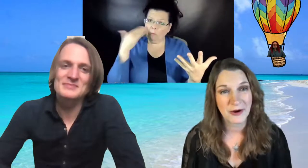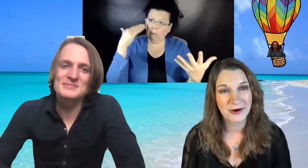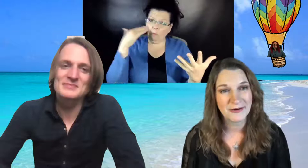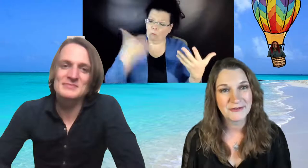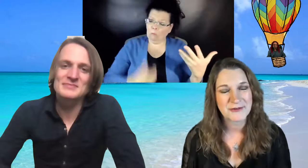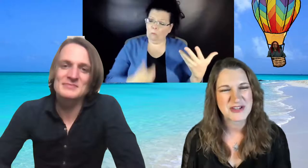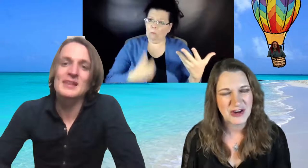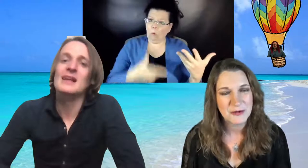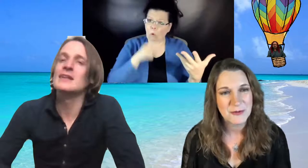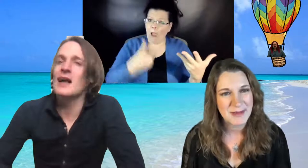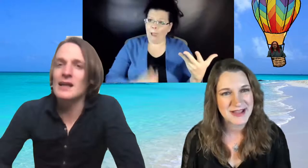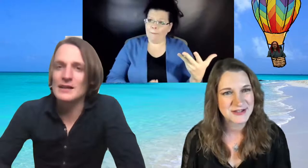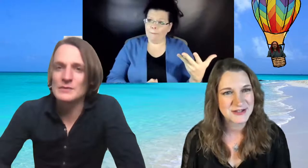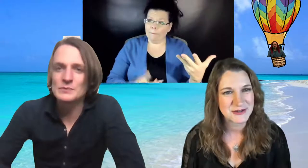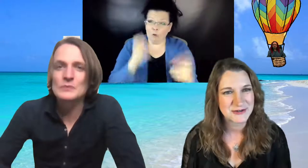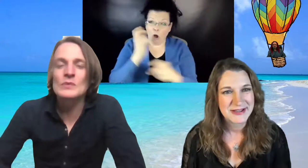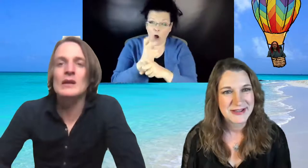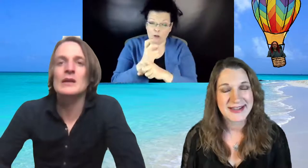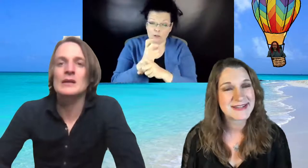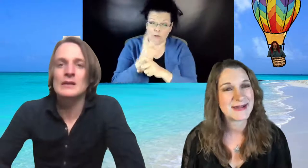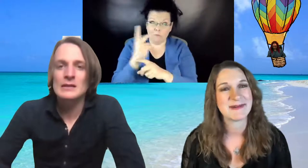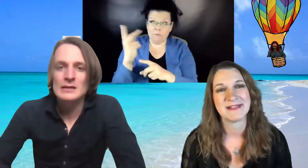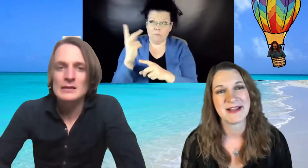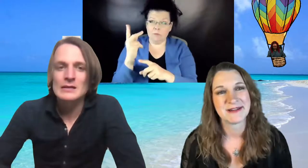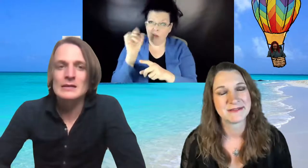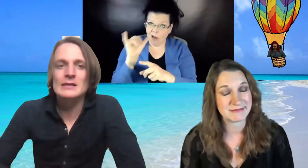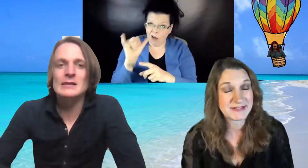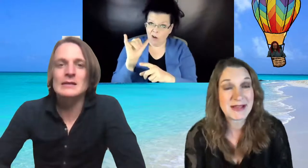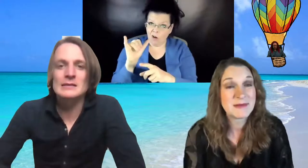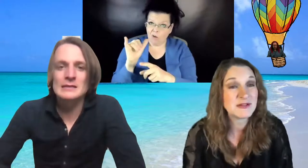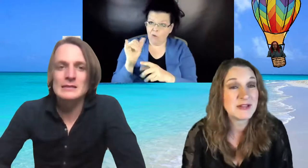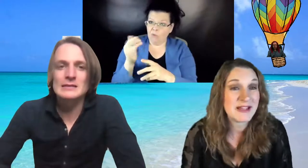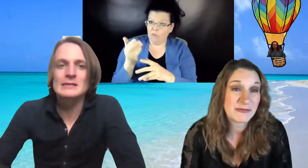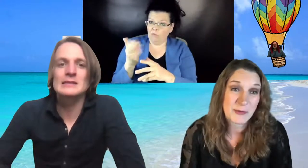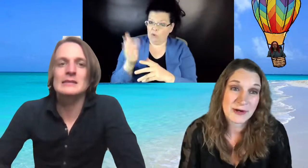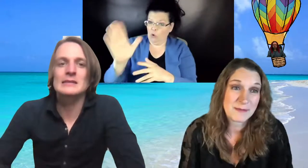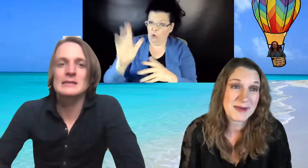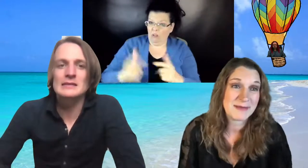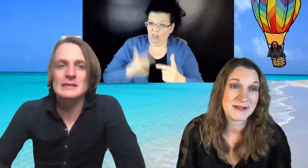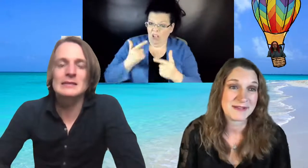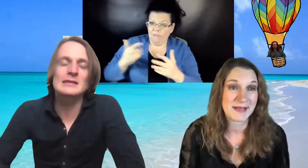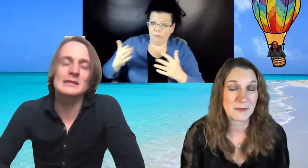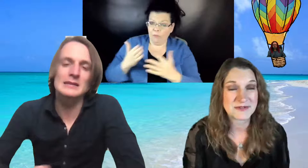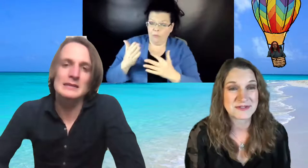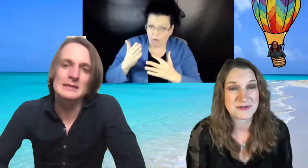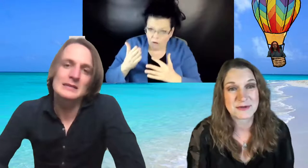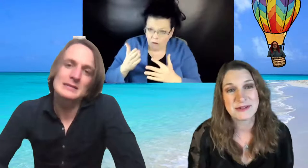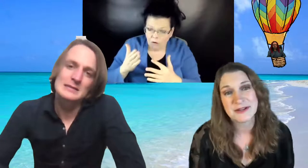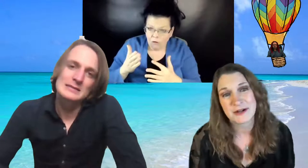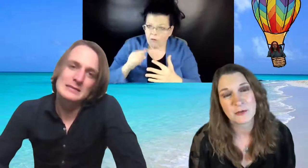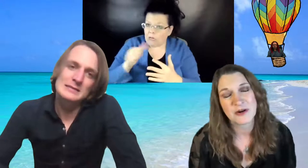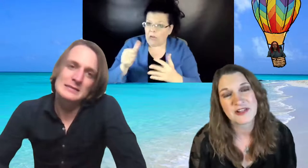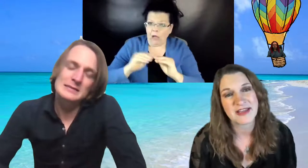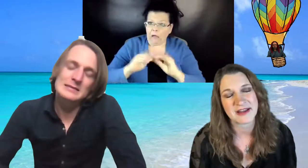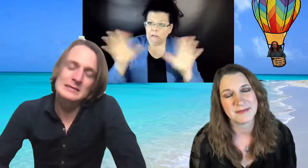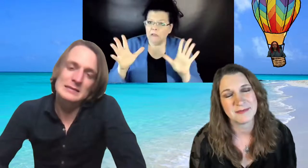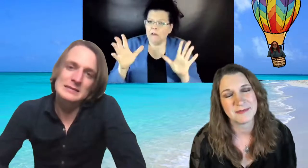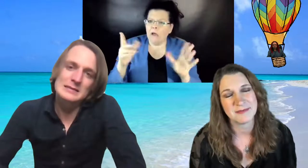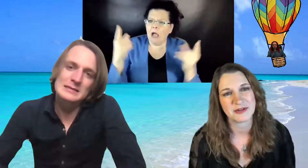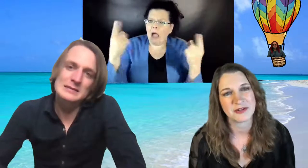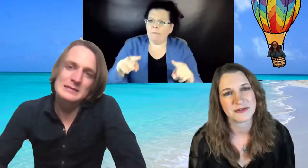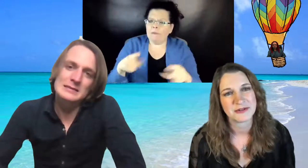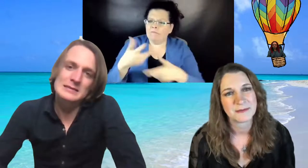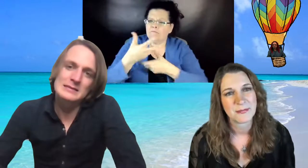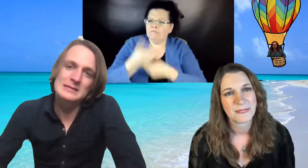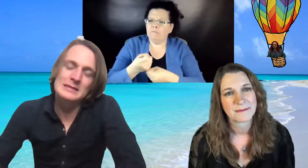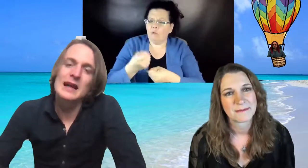you are. So it's hard to imagine you at a time in your life where maybe that wasn't so clear. Where did that come from